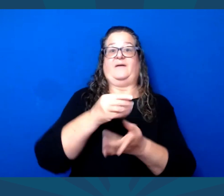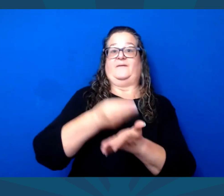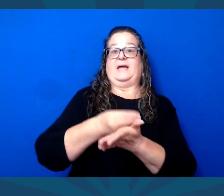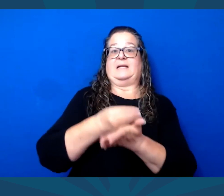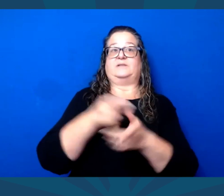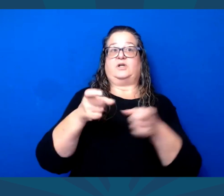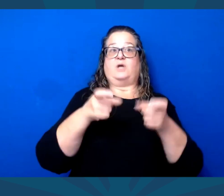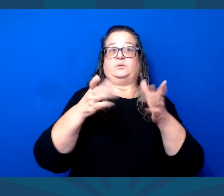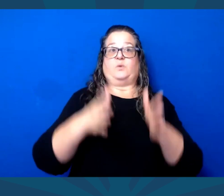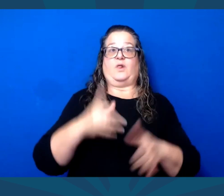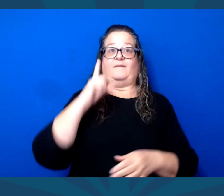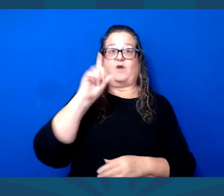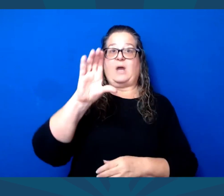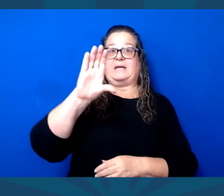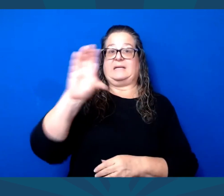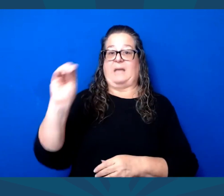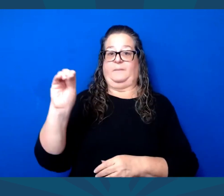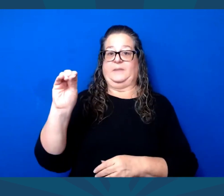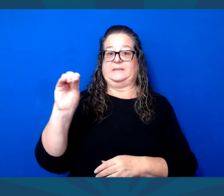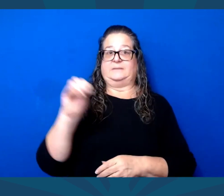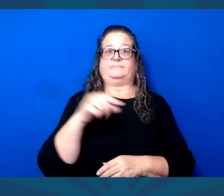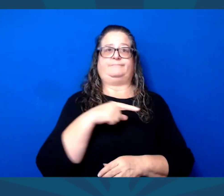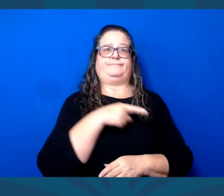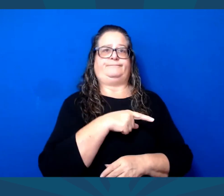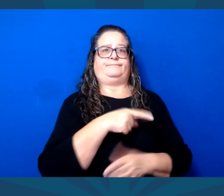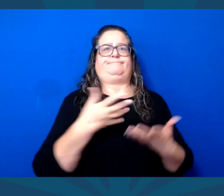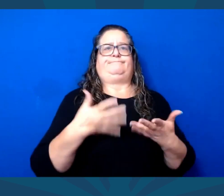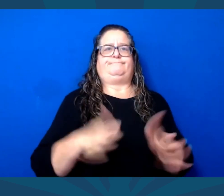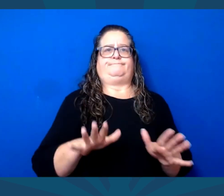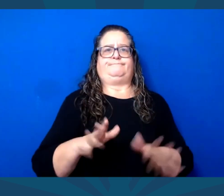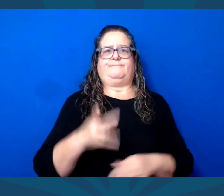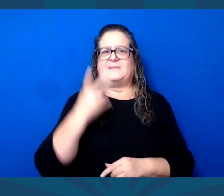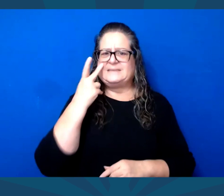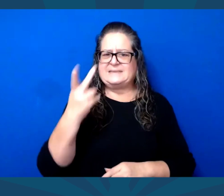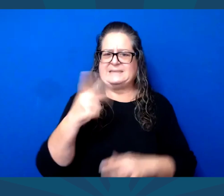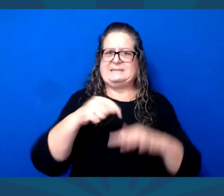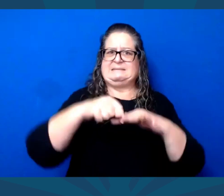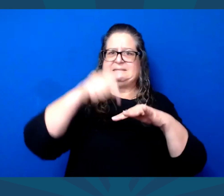seen the intensity and sacrifice of entrepreneurship.